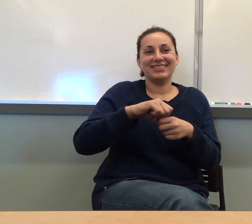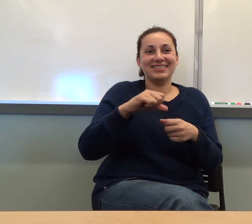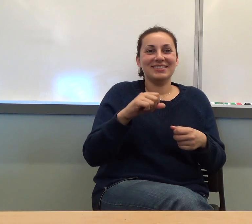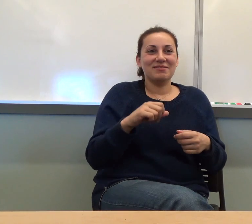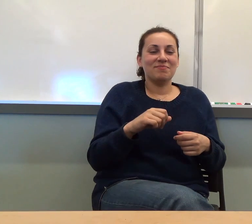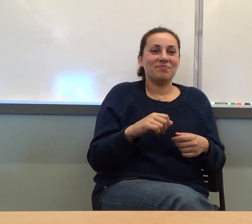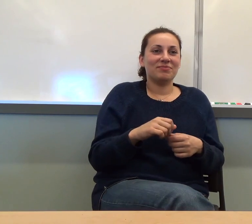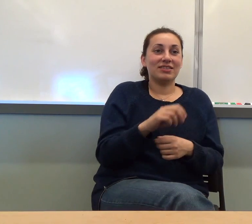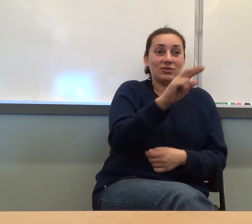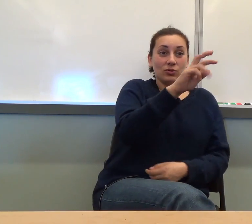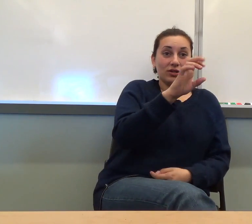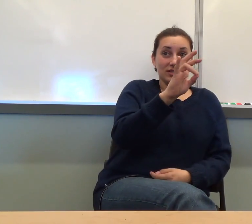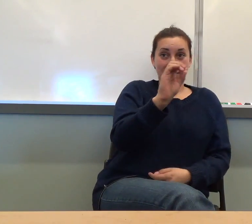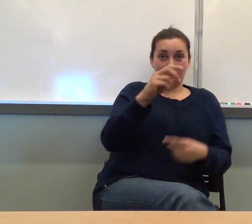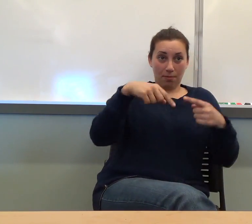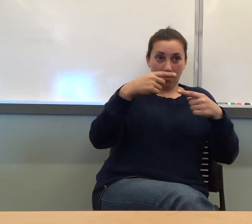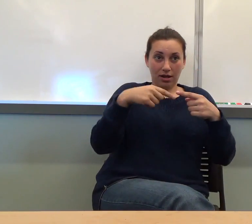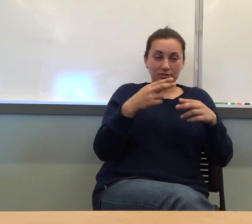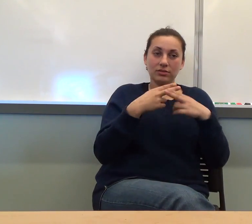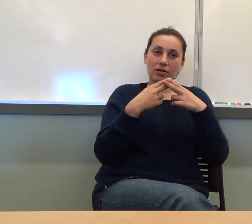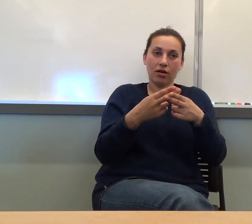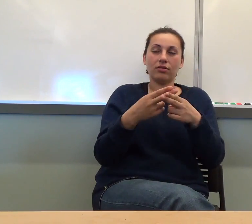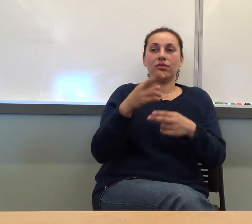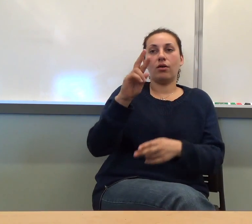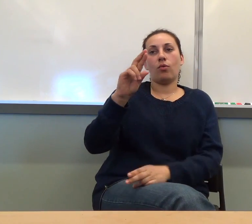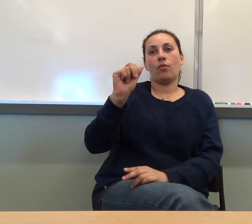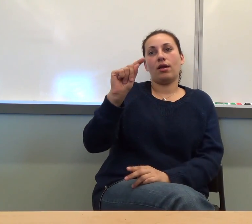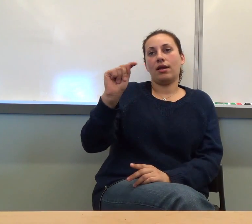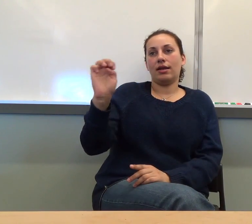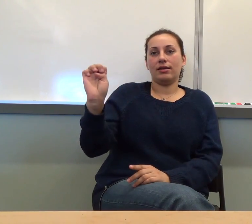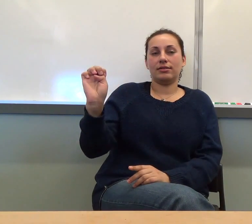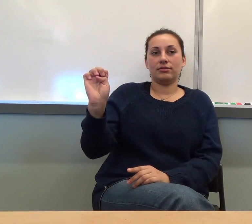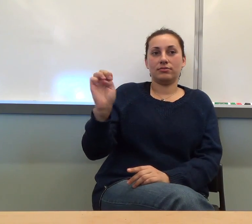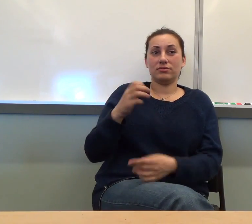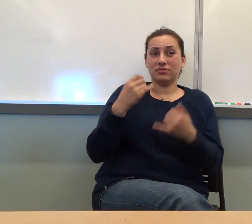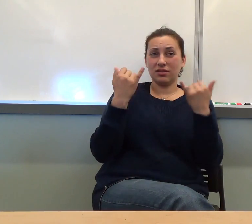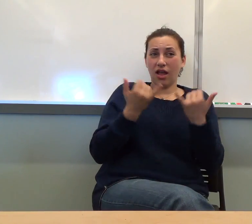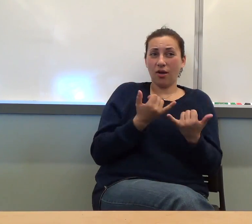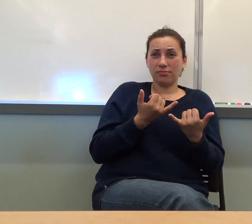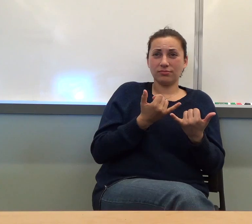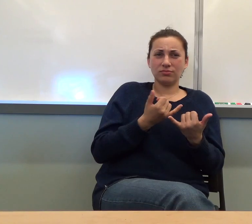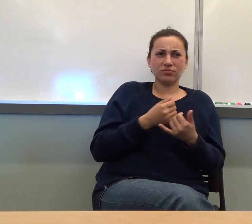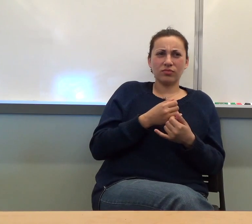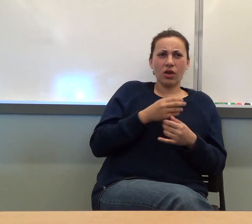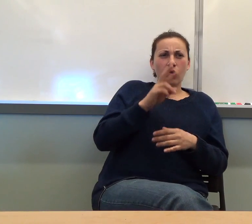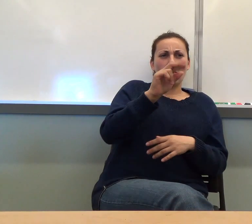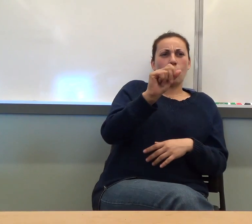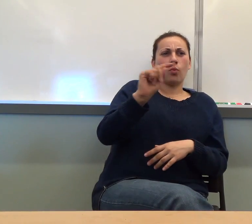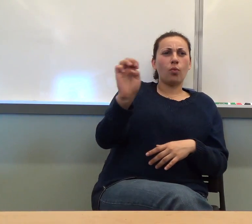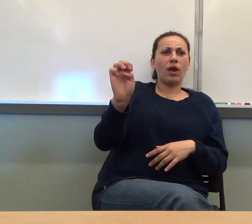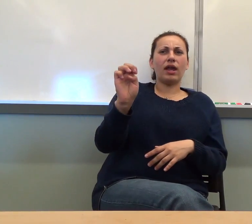that's called a rate. Now, what's the familiar rate when you're talking about gallons of gas and